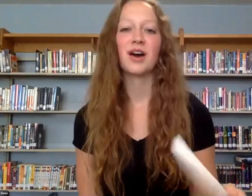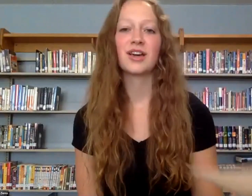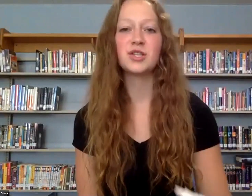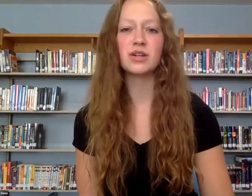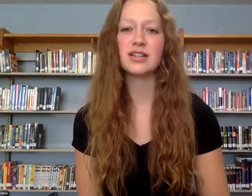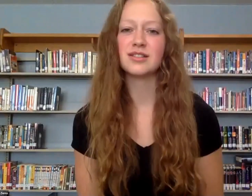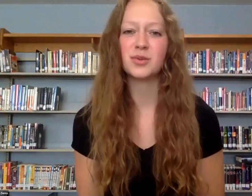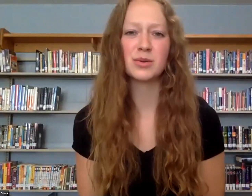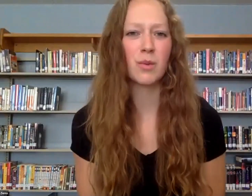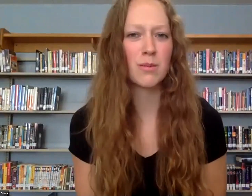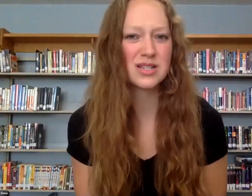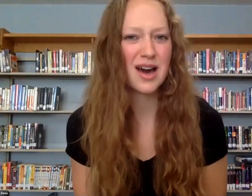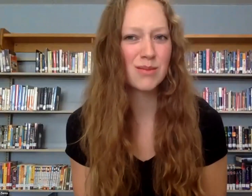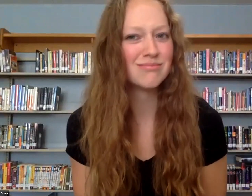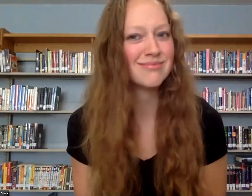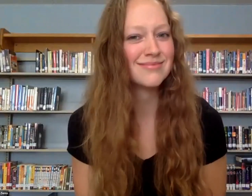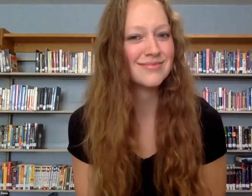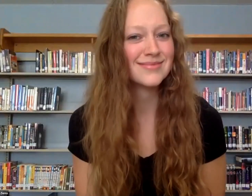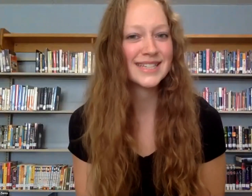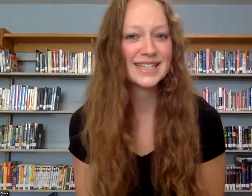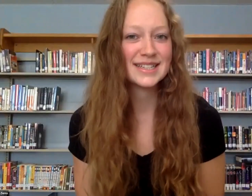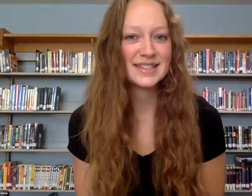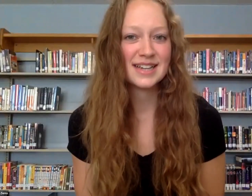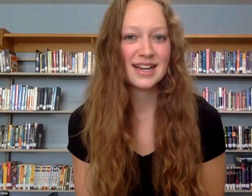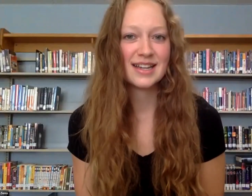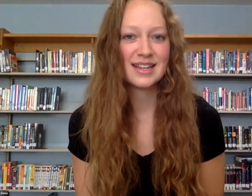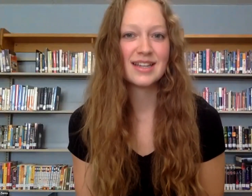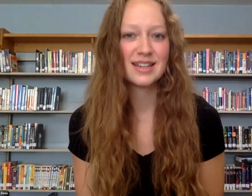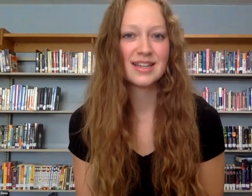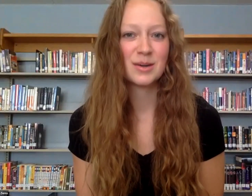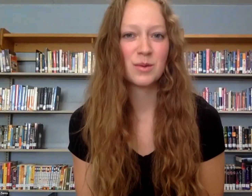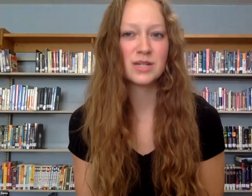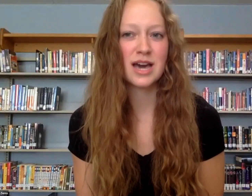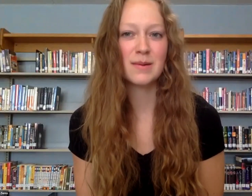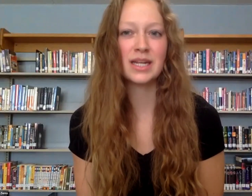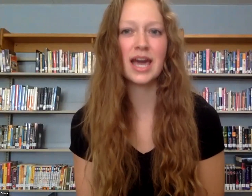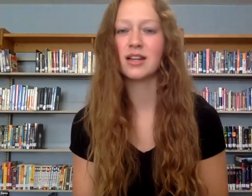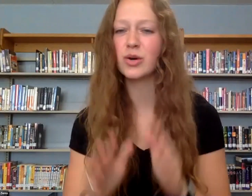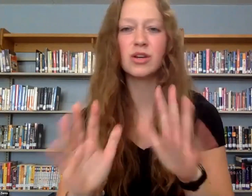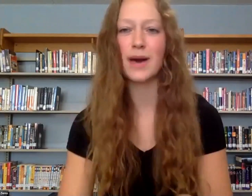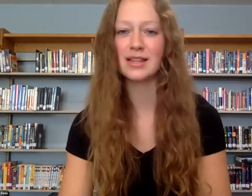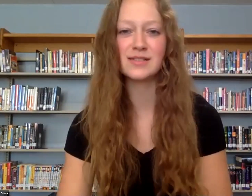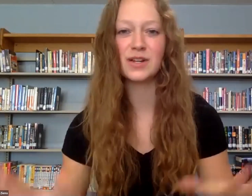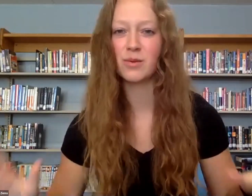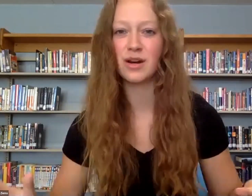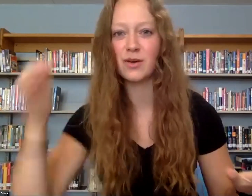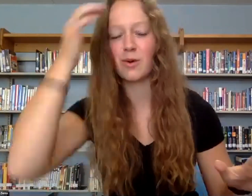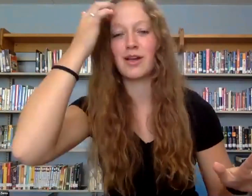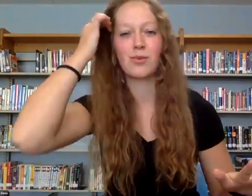Could do it. Should we do it one more time? Yeah, I think we should do it one more time. One more time. And again, you can look back at this video whenever you want. Practice